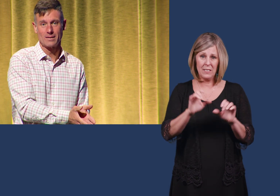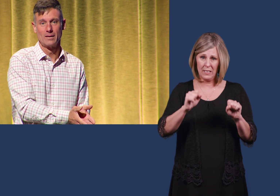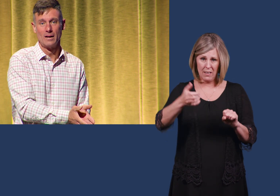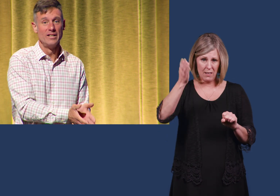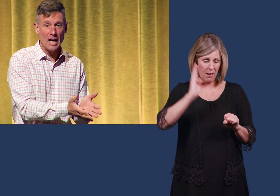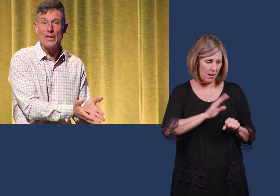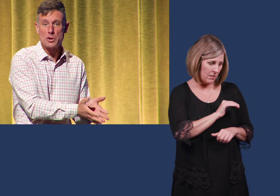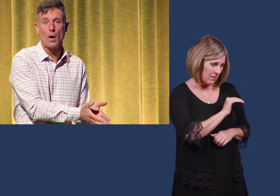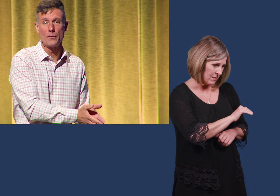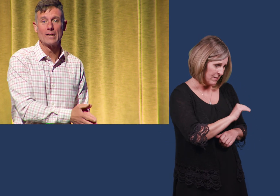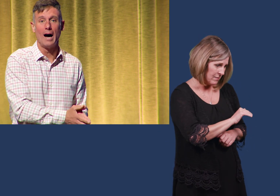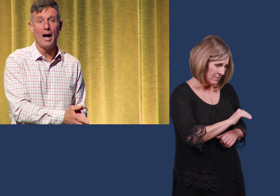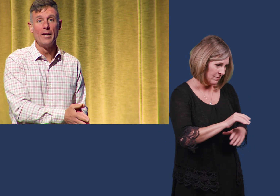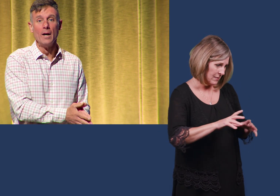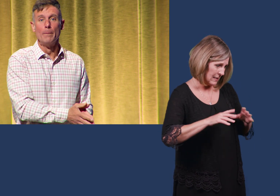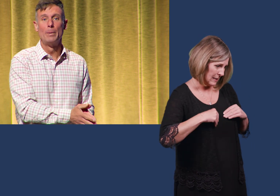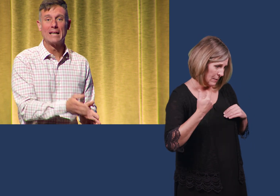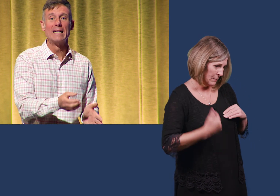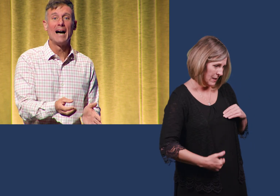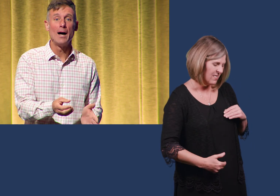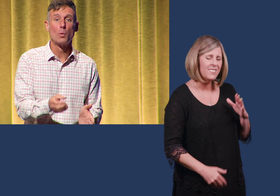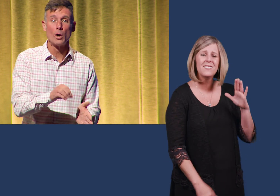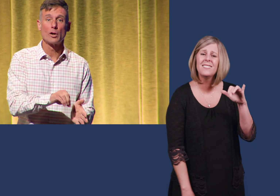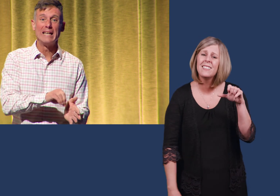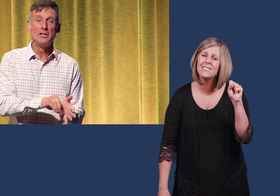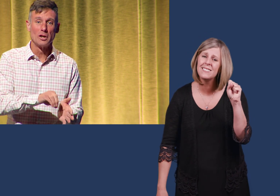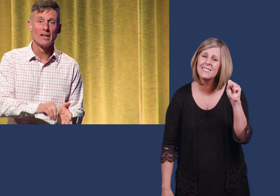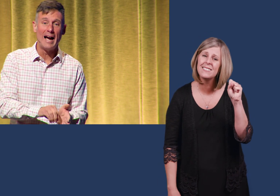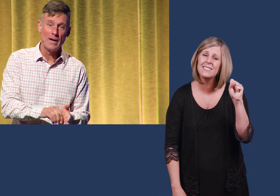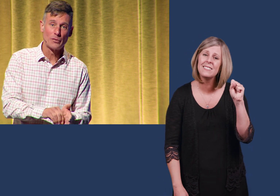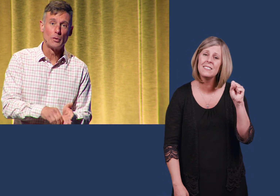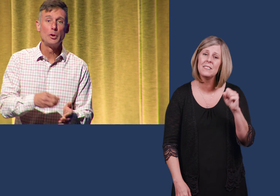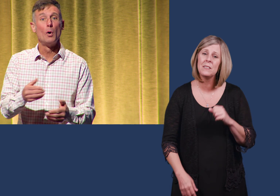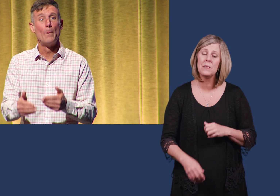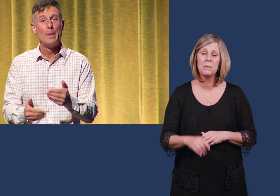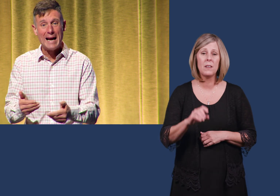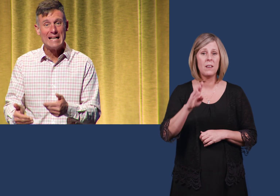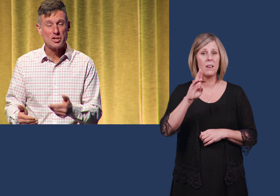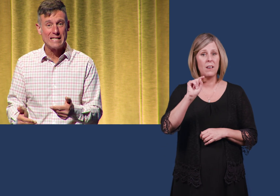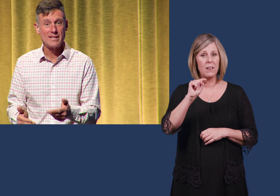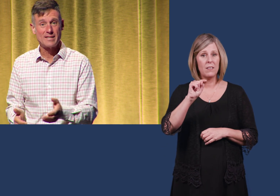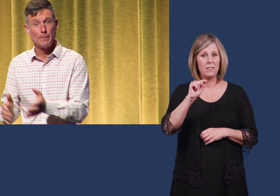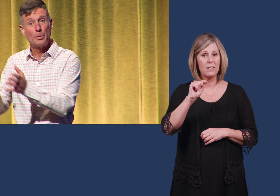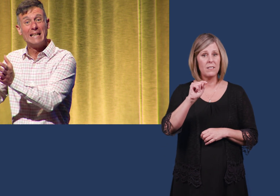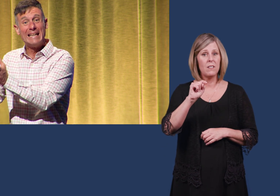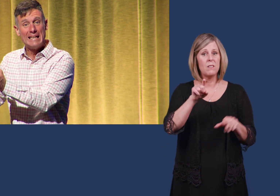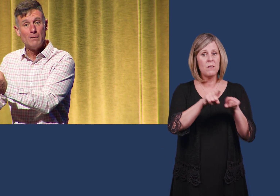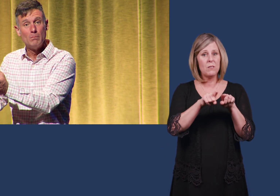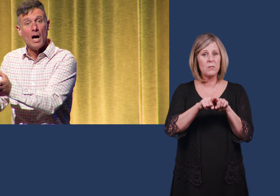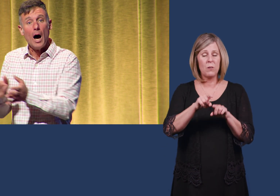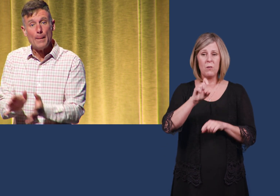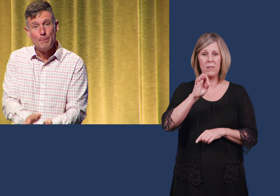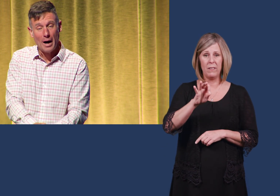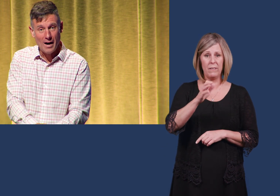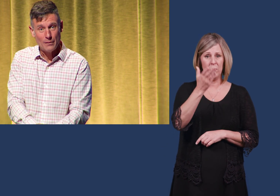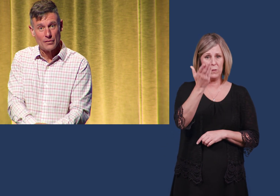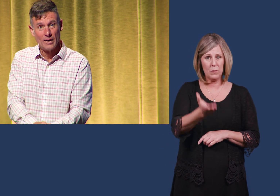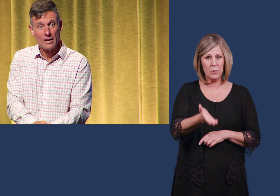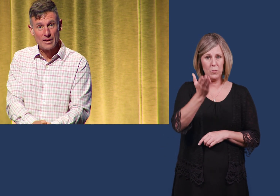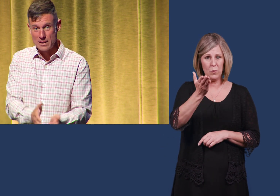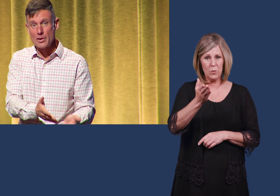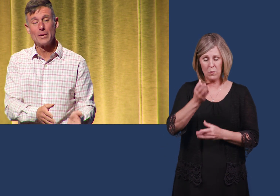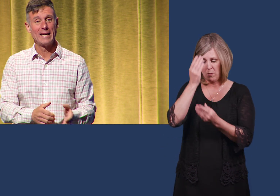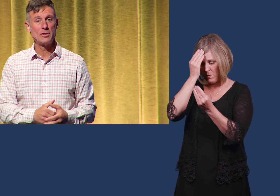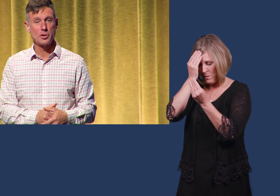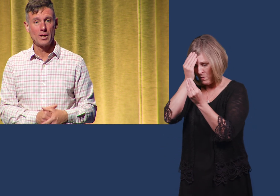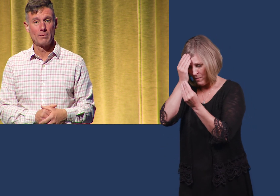Yes. Nothing's too hard for God. But can God work in your life through you obeying Jesus and putting him above